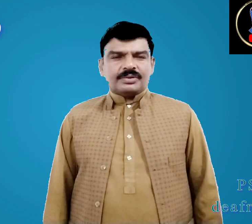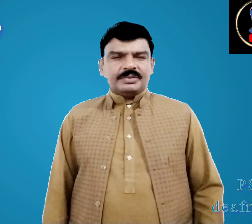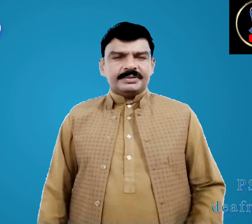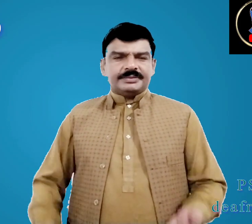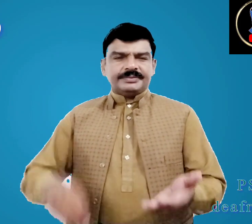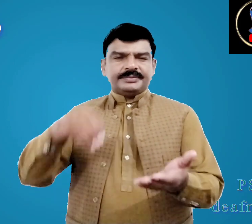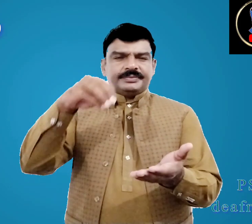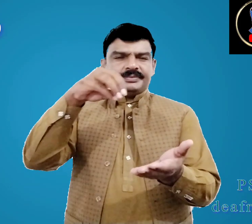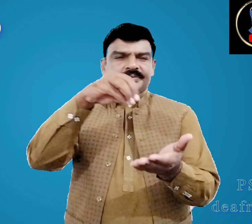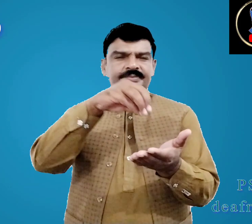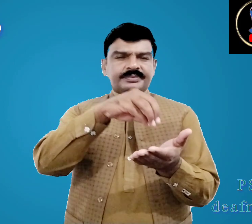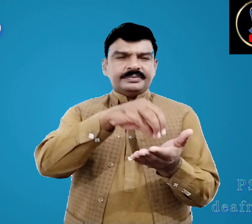absorb,